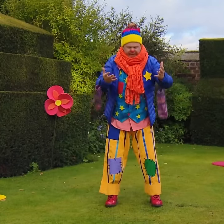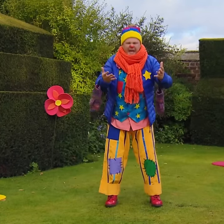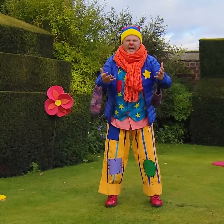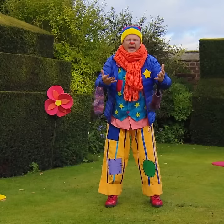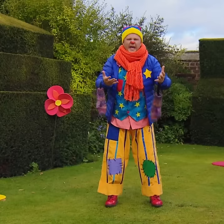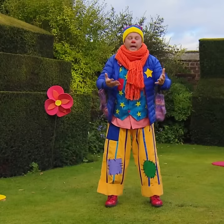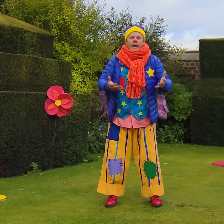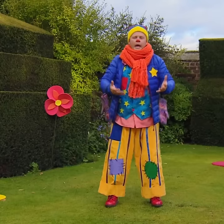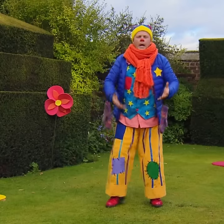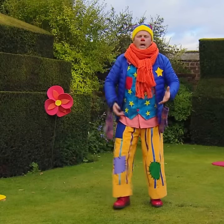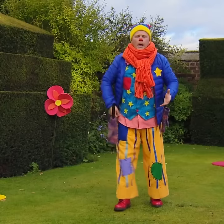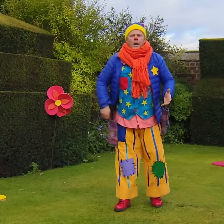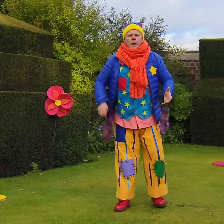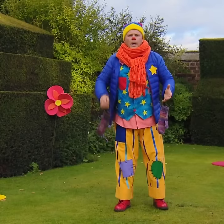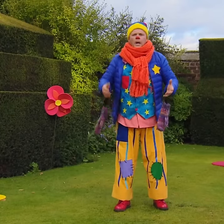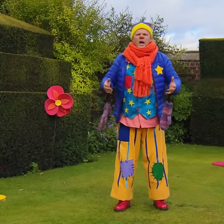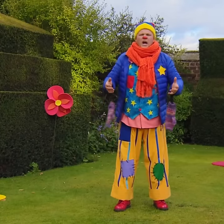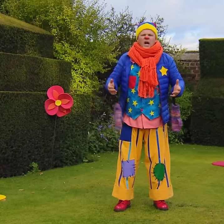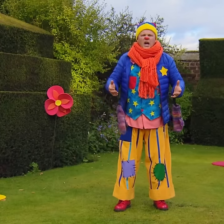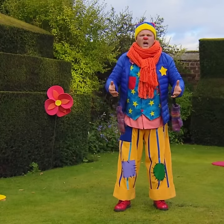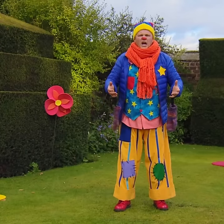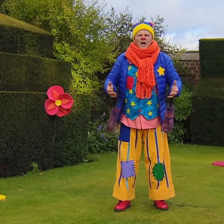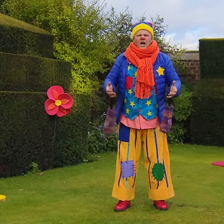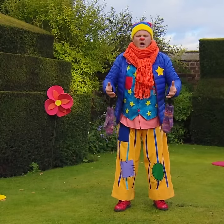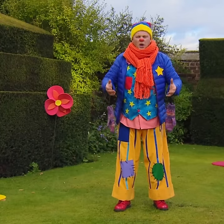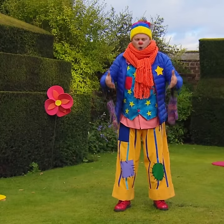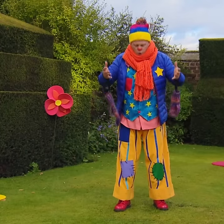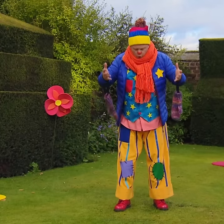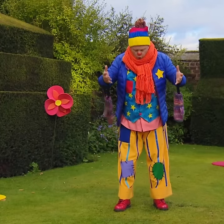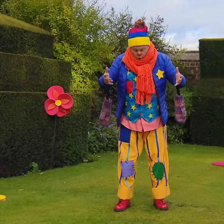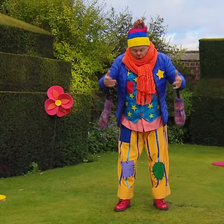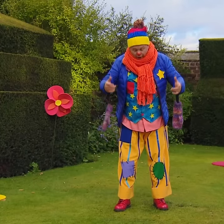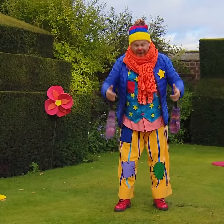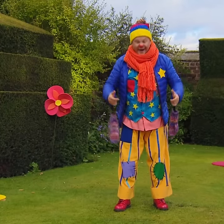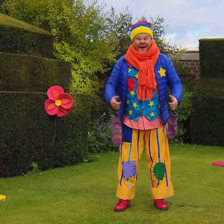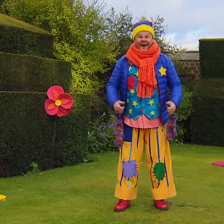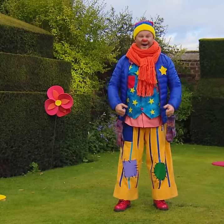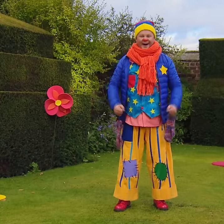Mr. Tumble, try stretching by touching your toes. Oh!